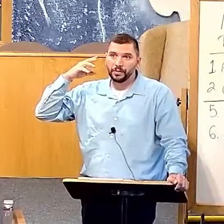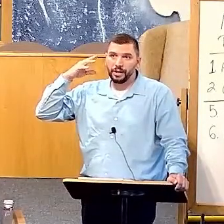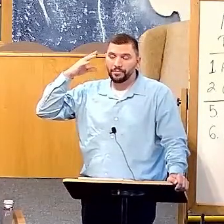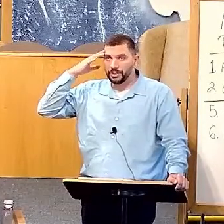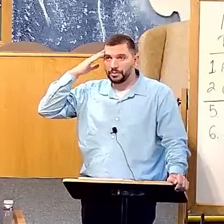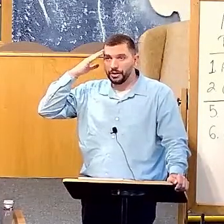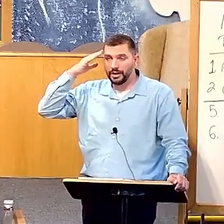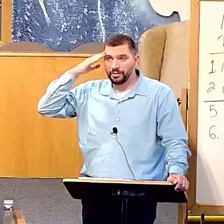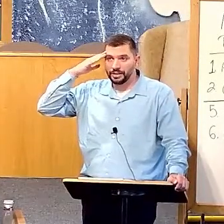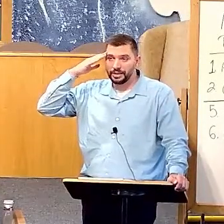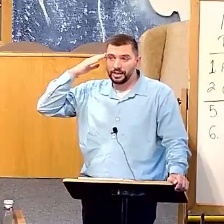everything with your head right there,